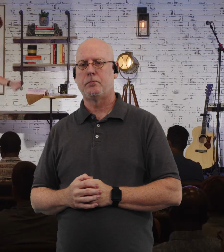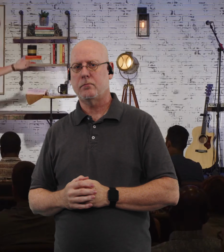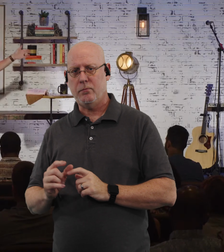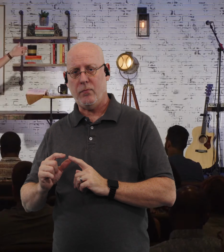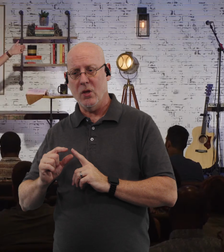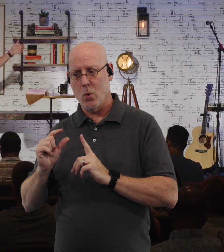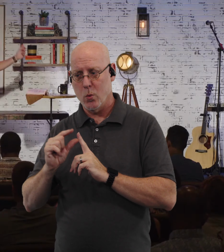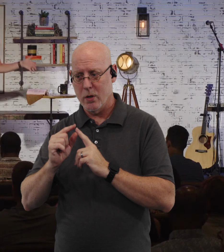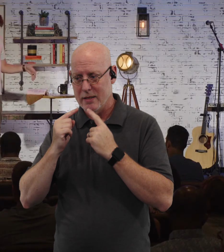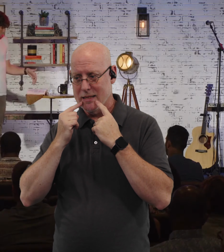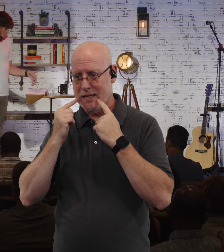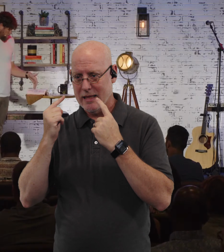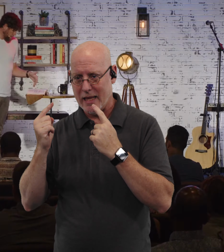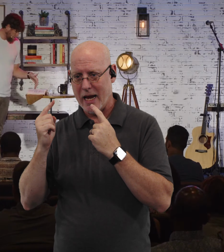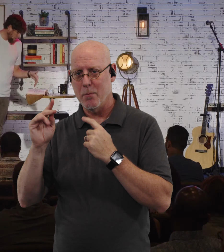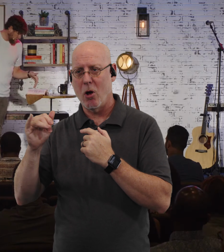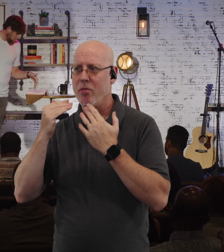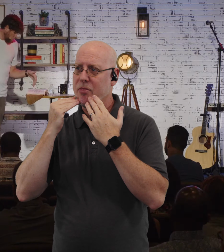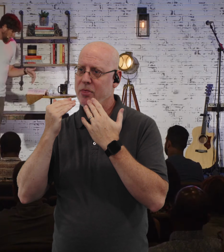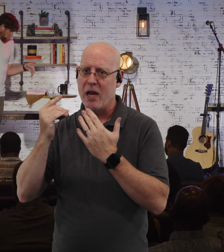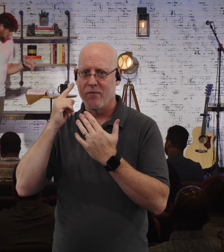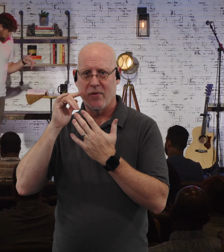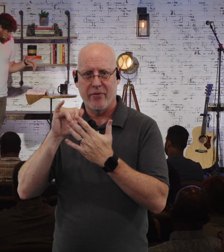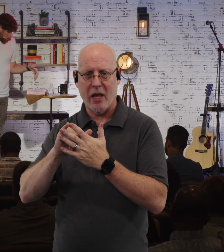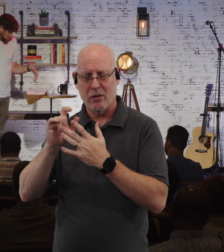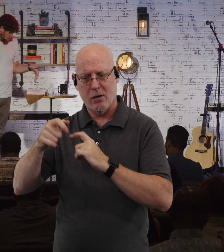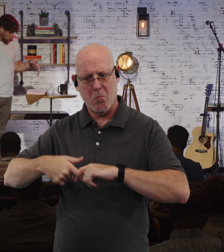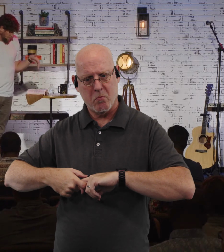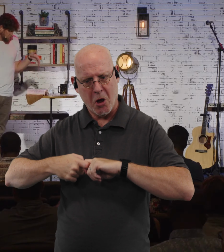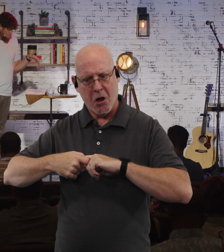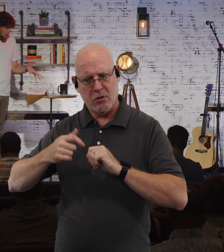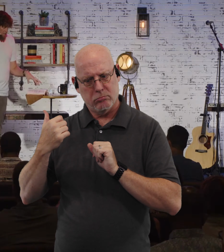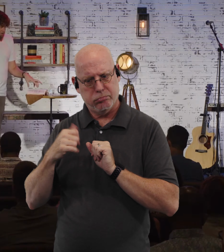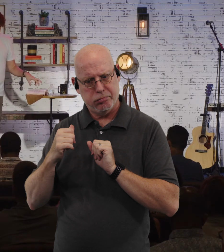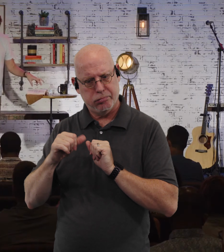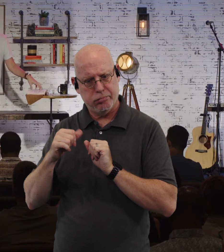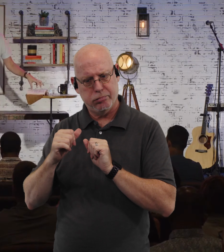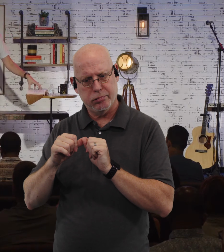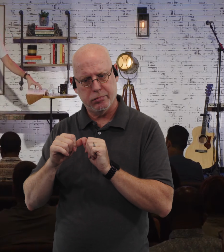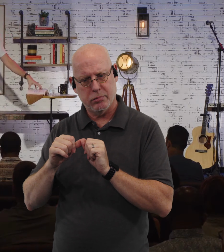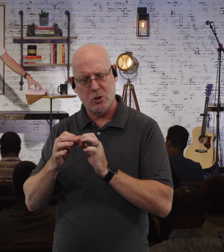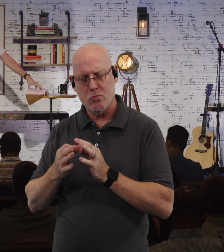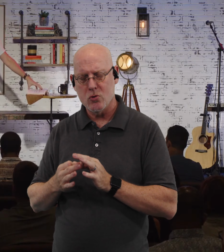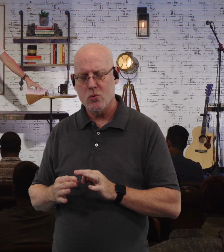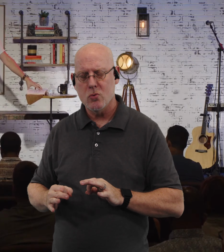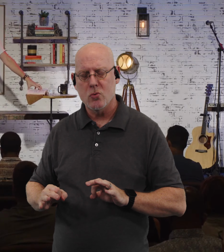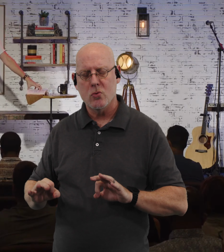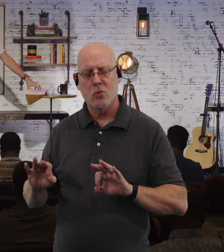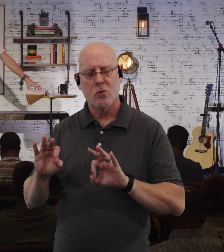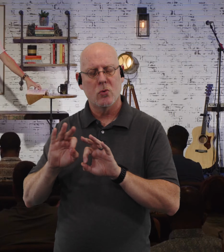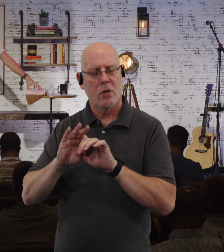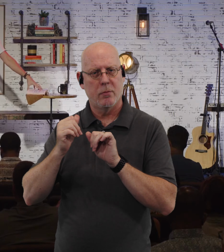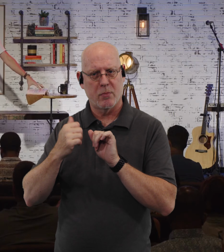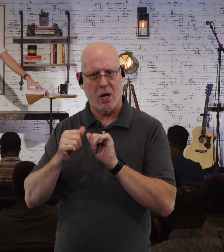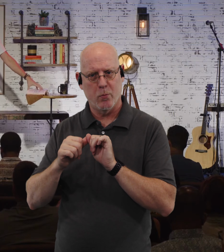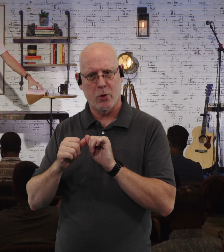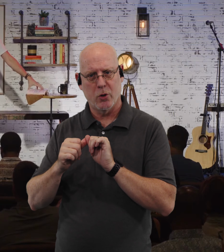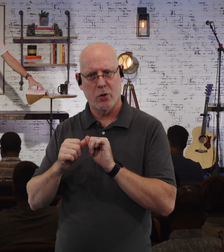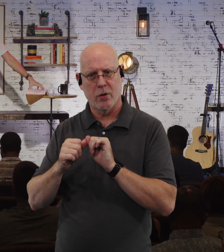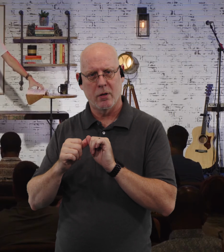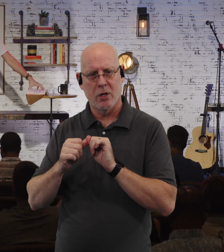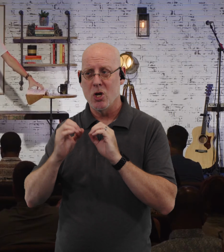The word declared, Paul gives thanks for, and we need to pause here and we need to remind ourselves, and it's critical that we remind ourselves,